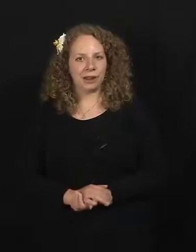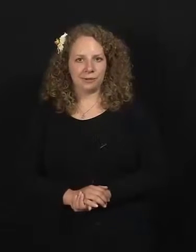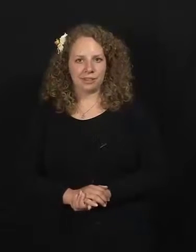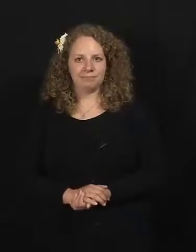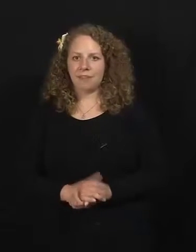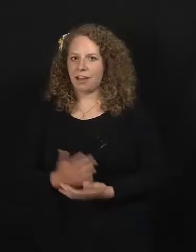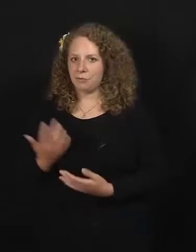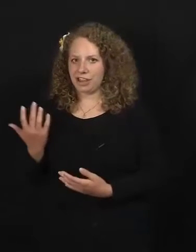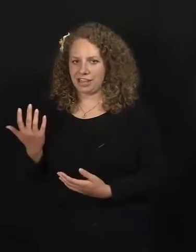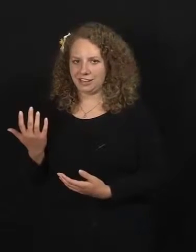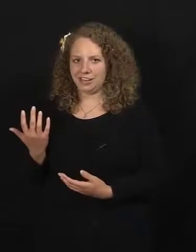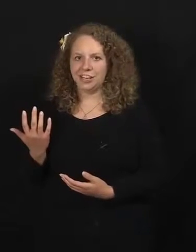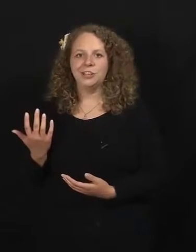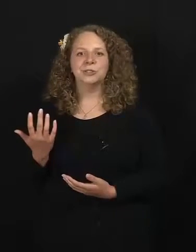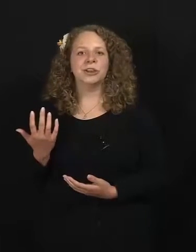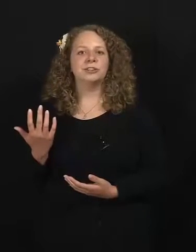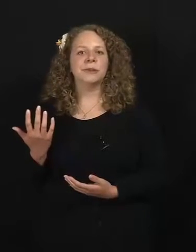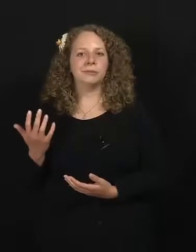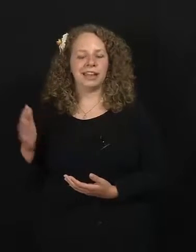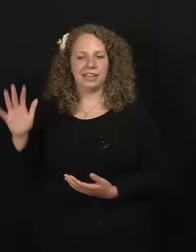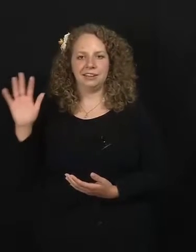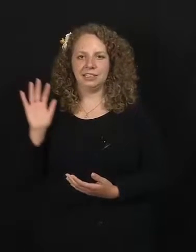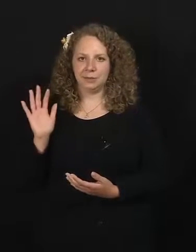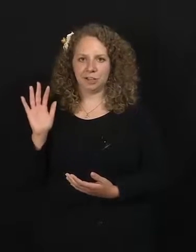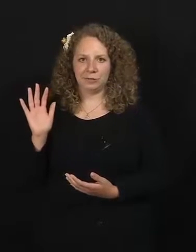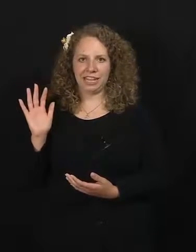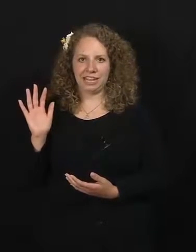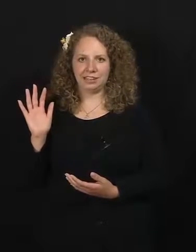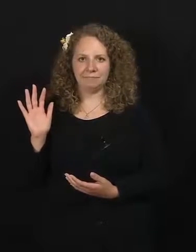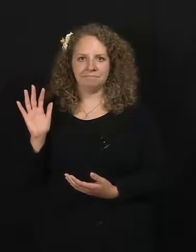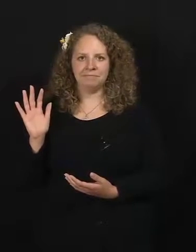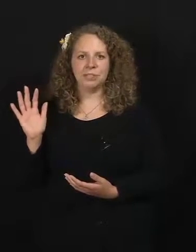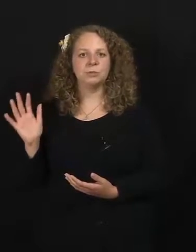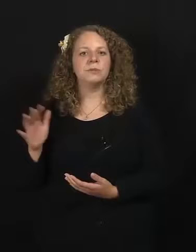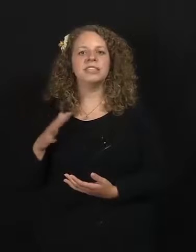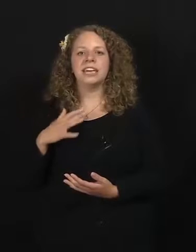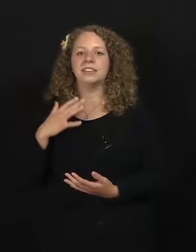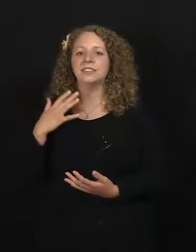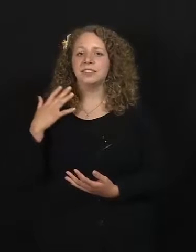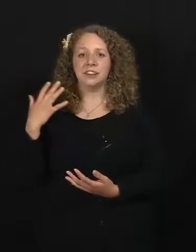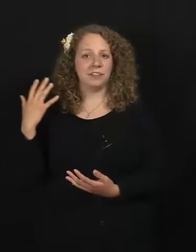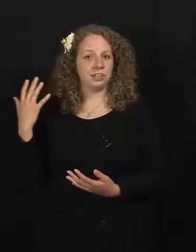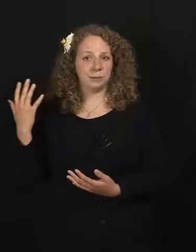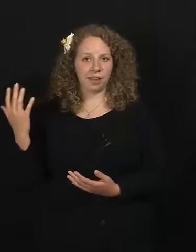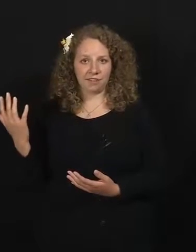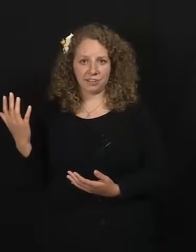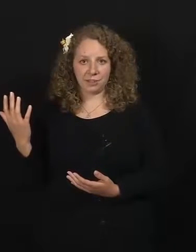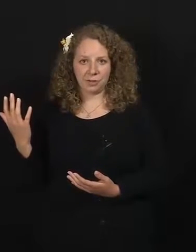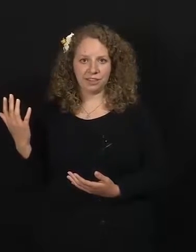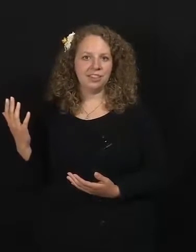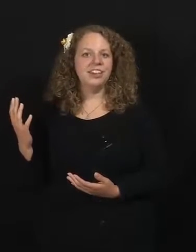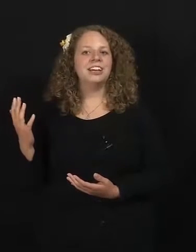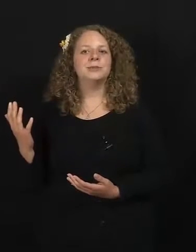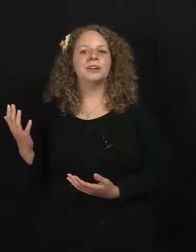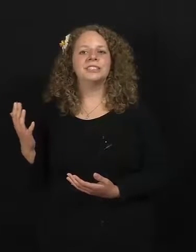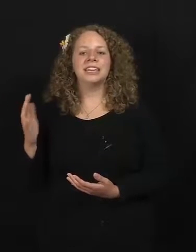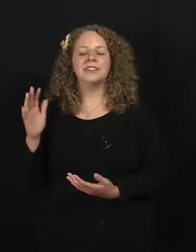write with. I'm right-handed, so I use my right hand as my dominant hand. This will be the hand that I fingerspell everything with, as well as the hand